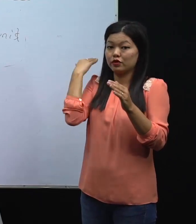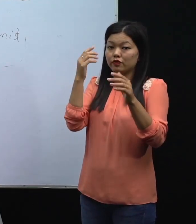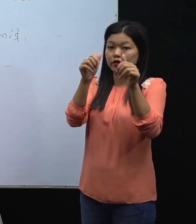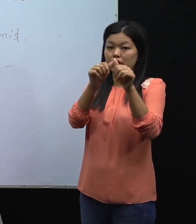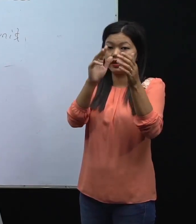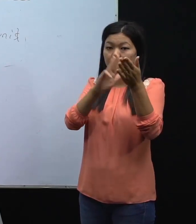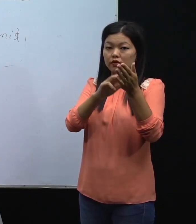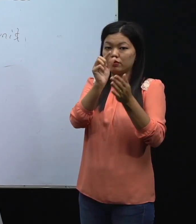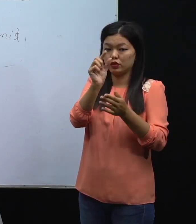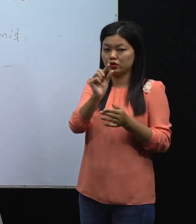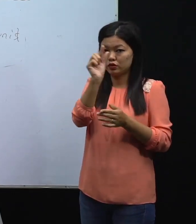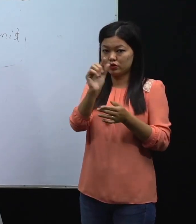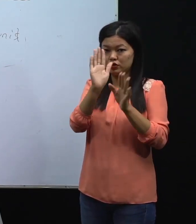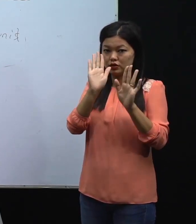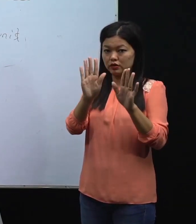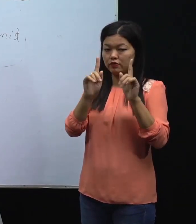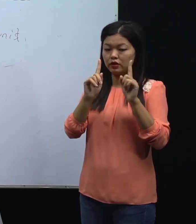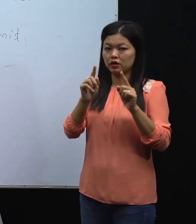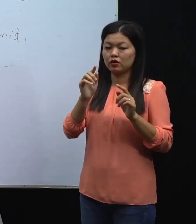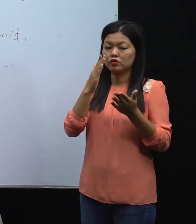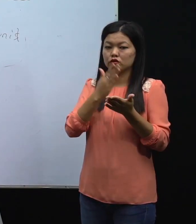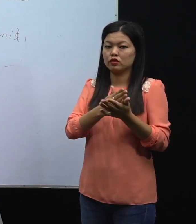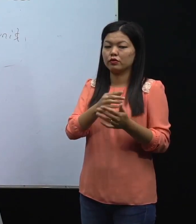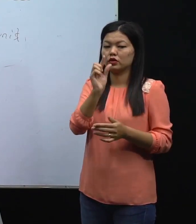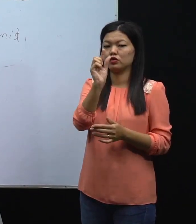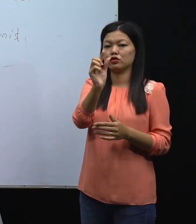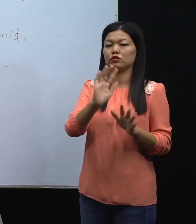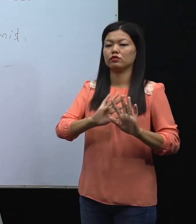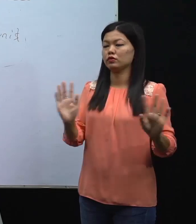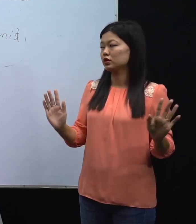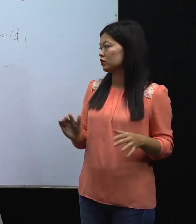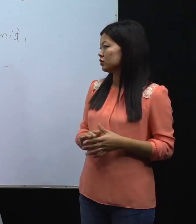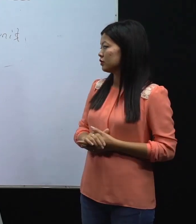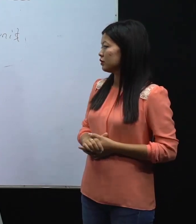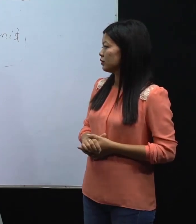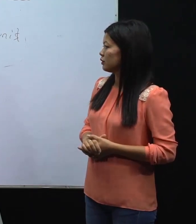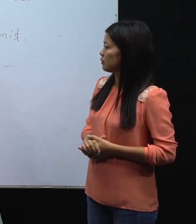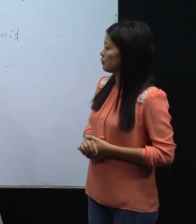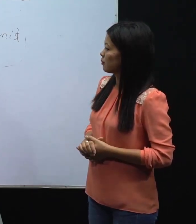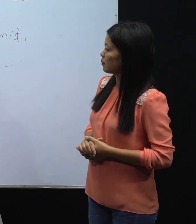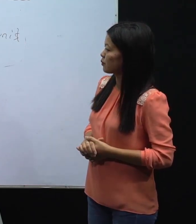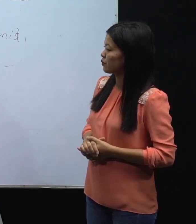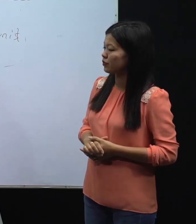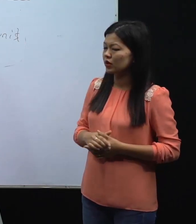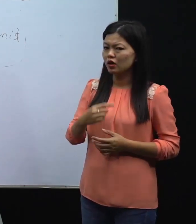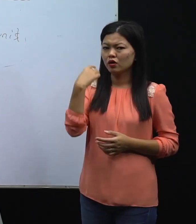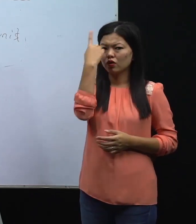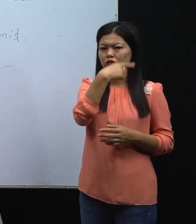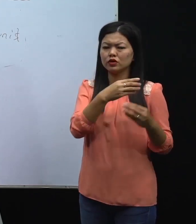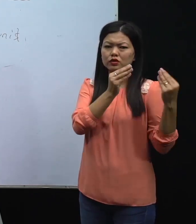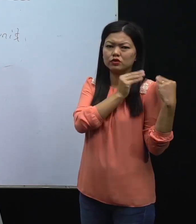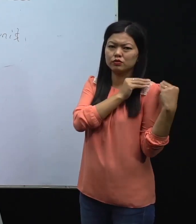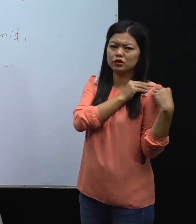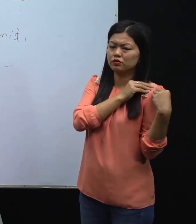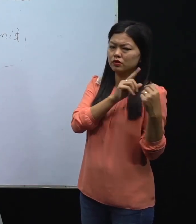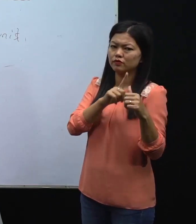umbrella, clear? So we can write in this way. And students, do you know who takes care of all these things?